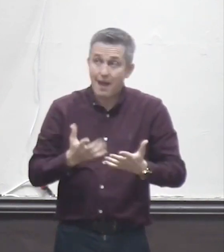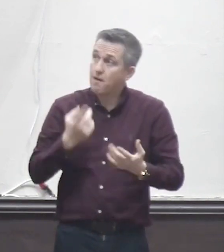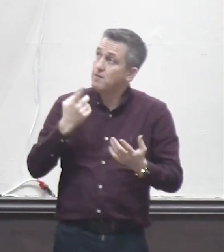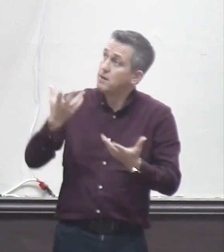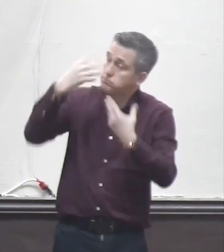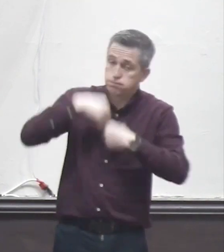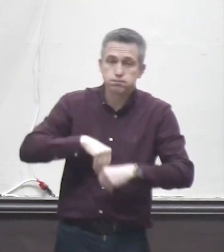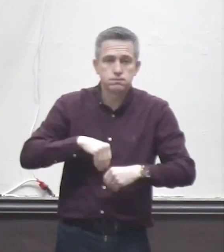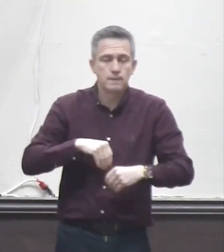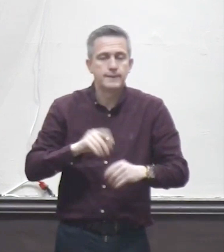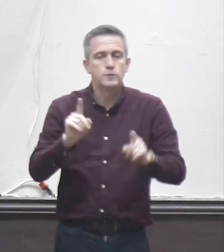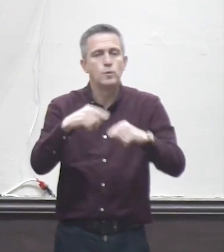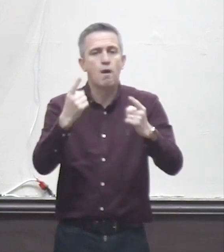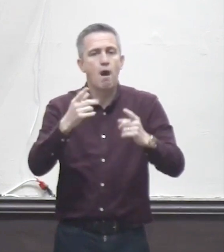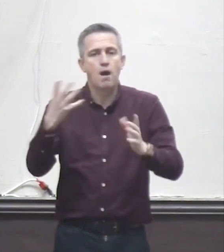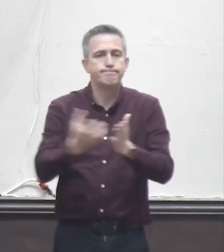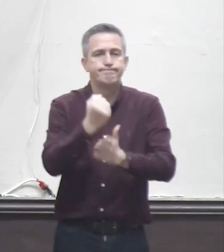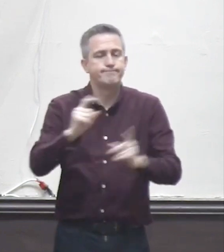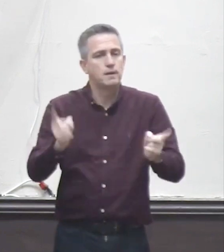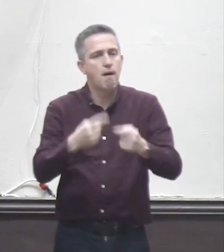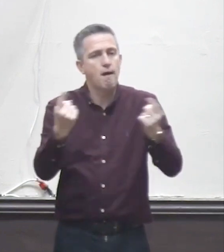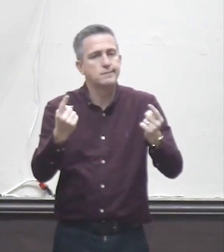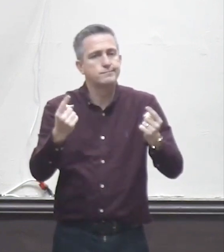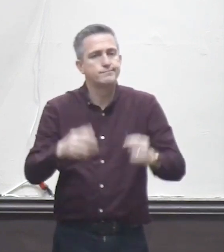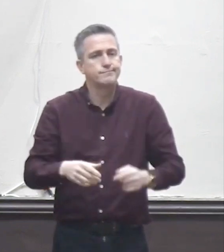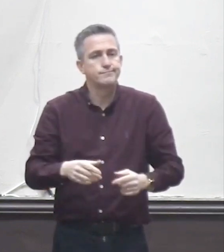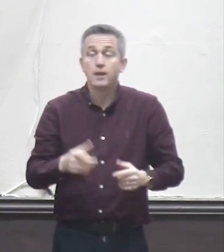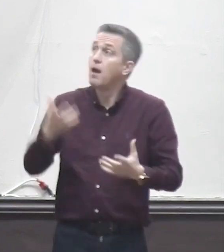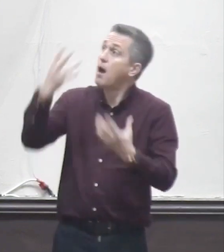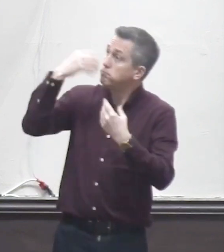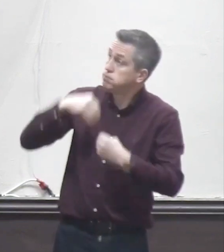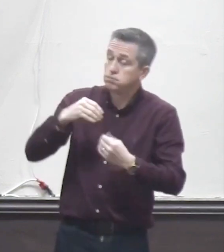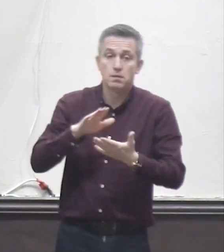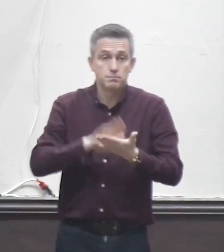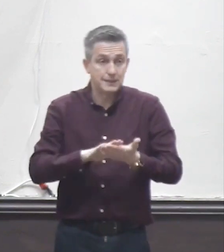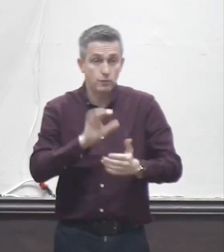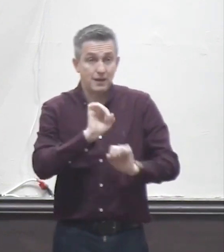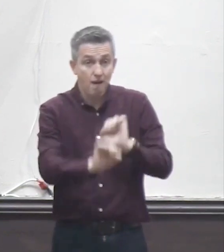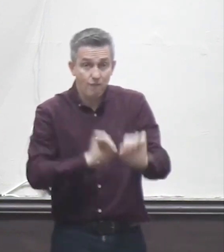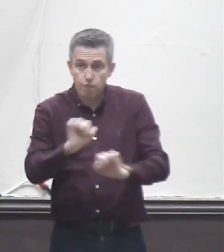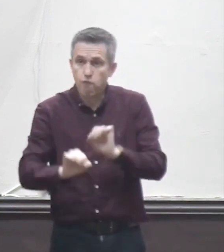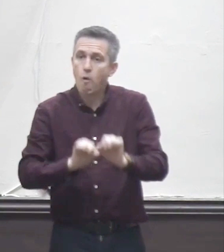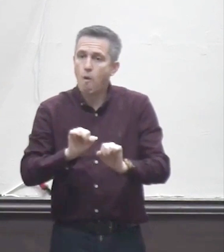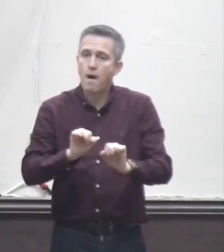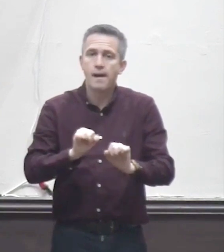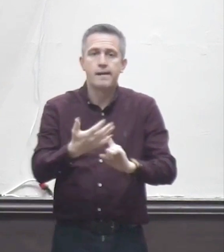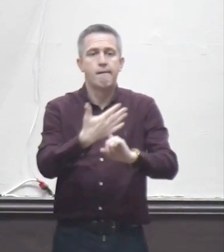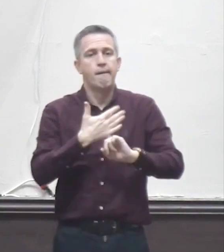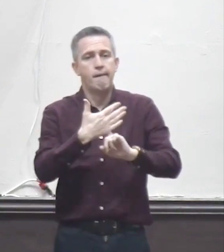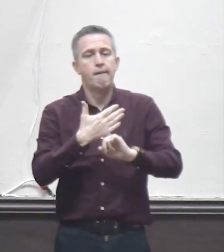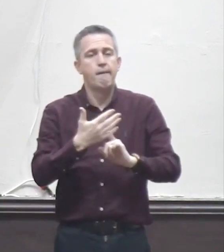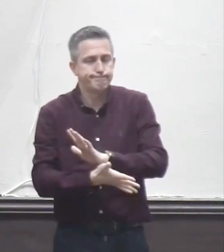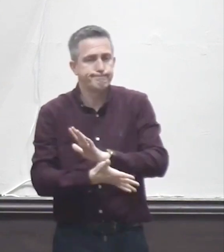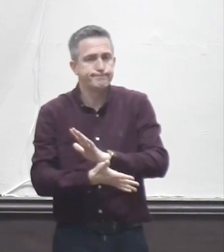other things that we need to be aware of so we could keep away from it, so that we could save ourselves from destruction